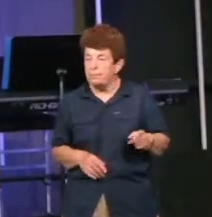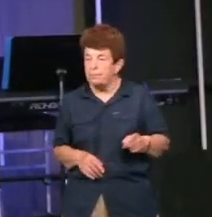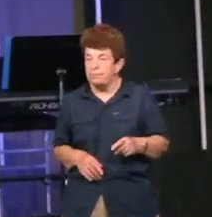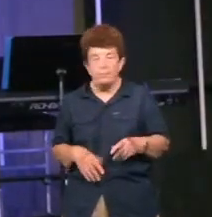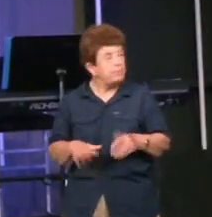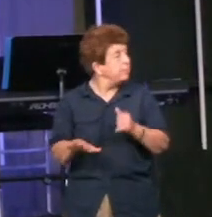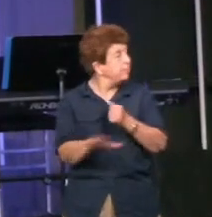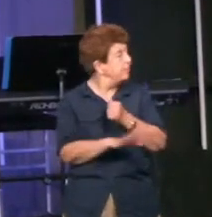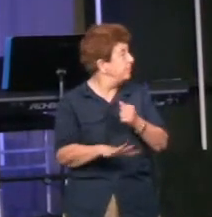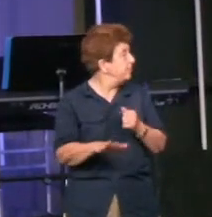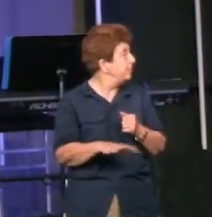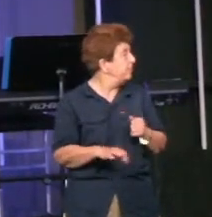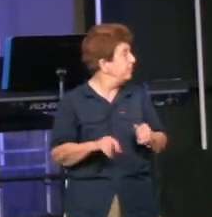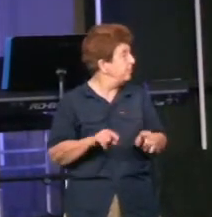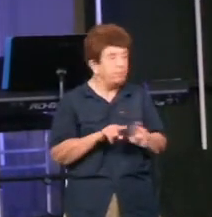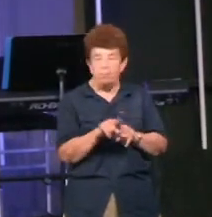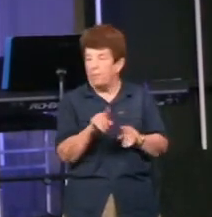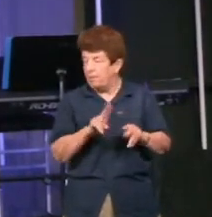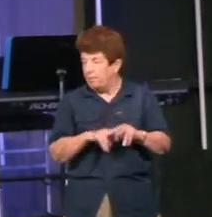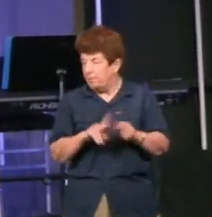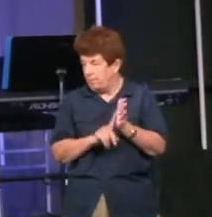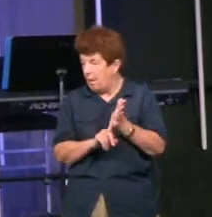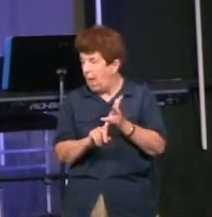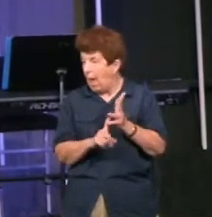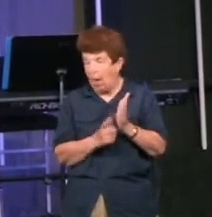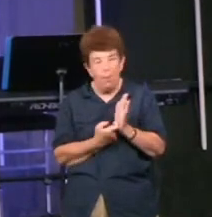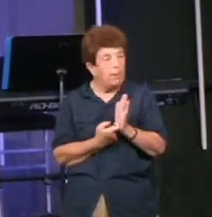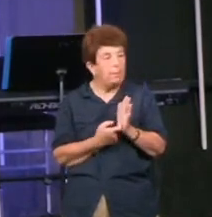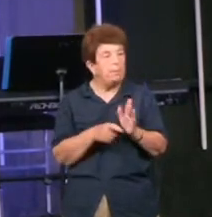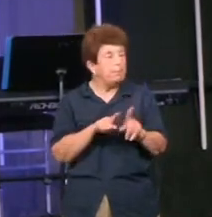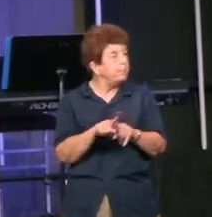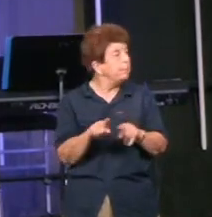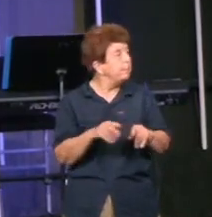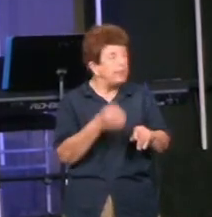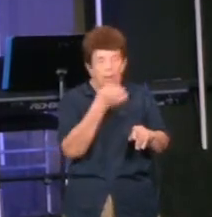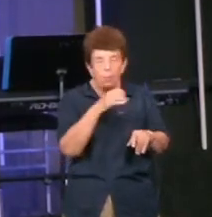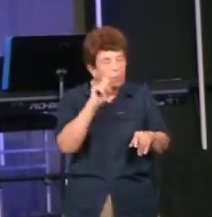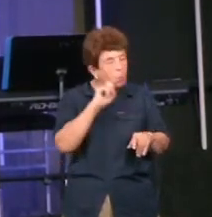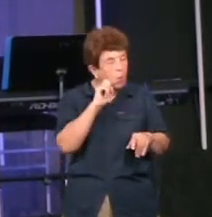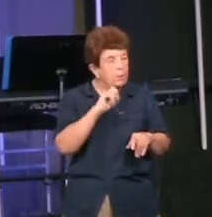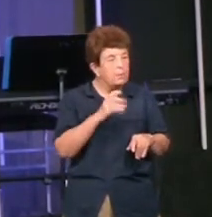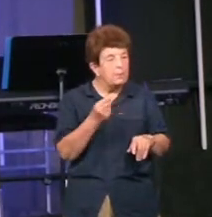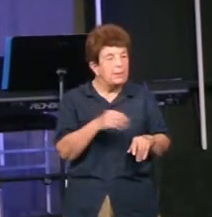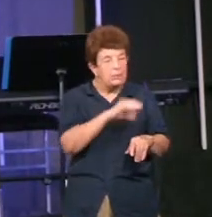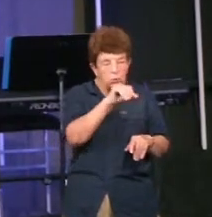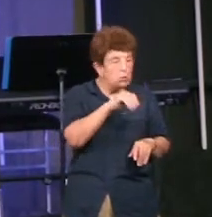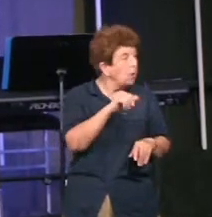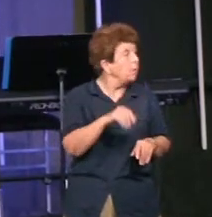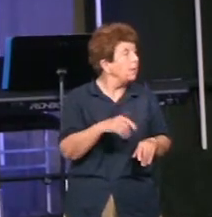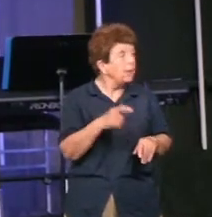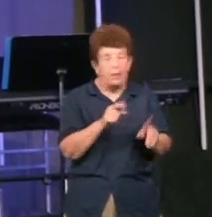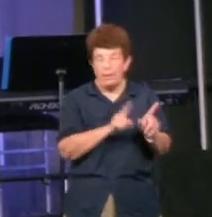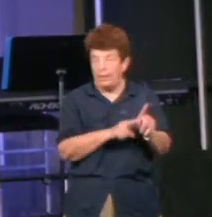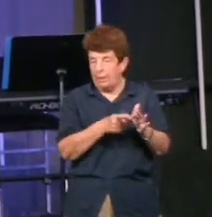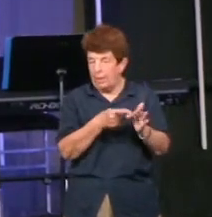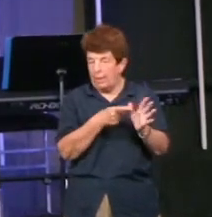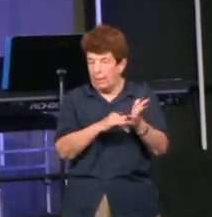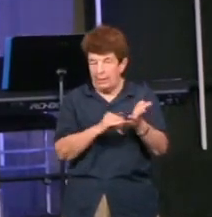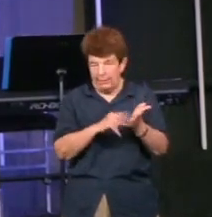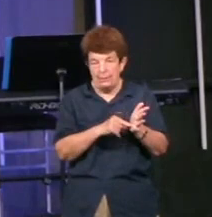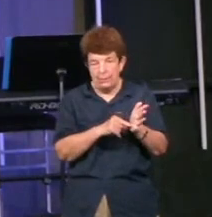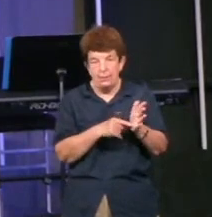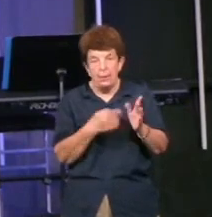Very basically, it's mostly flour, right? Mostly flour, a bit of water, maybe some salt. This definitely has yeast in it because it's nice and